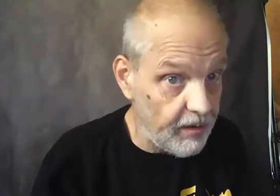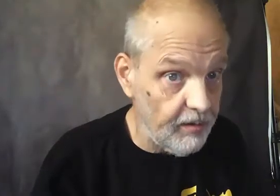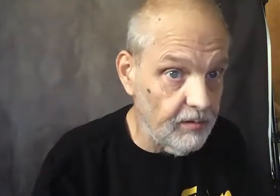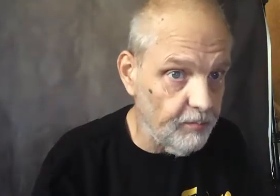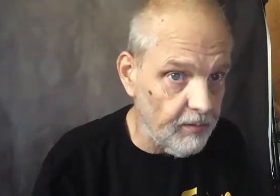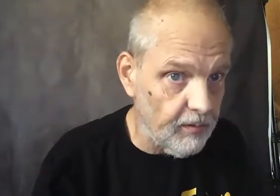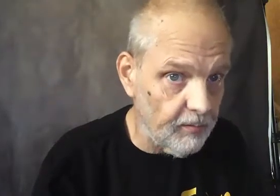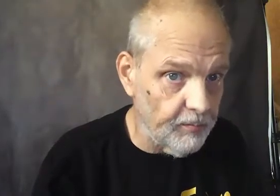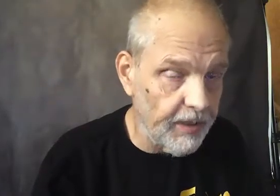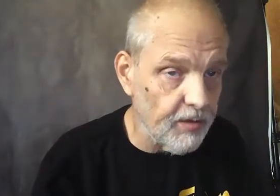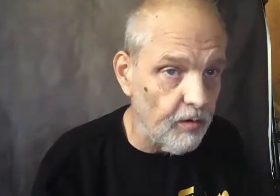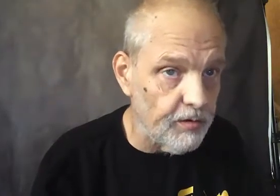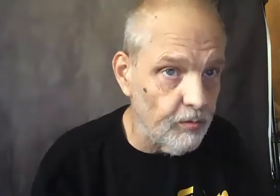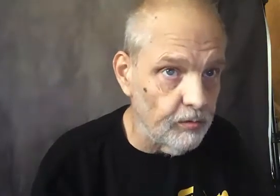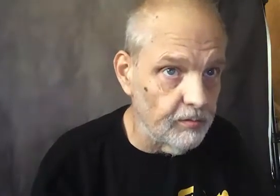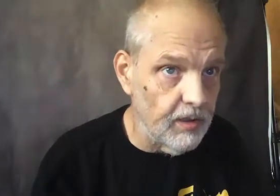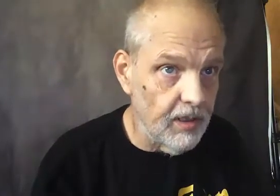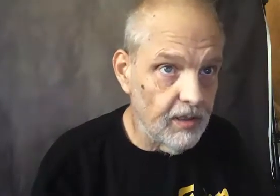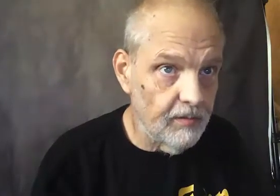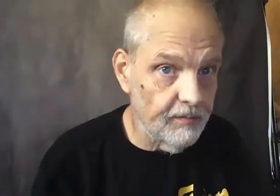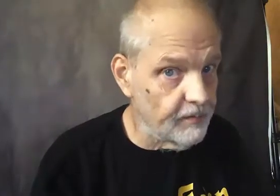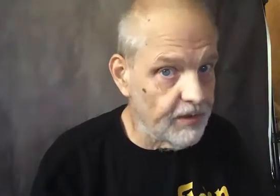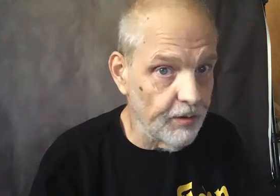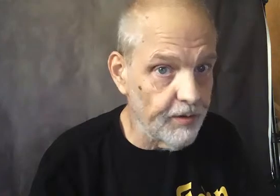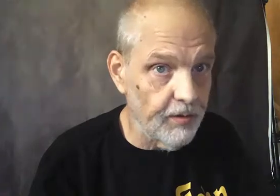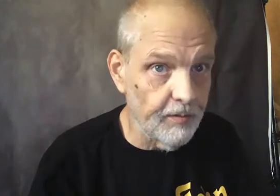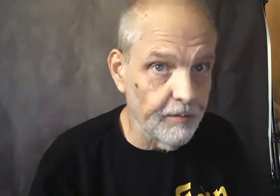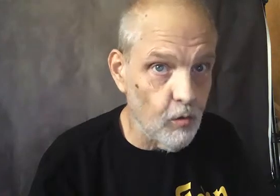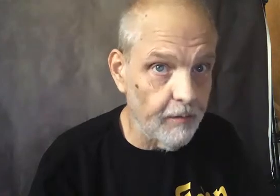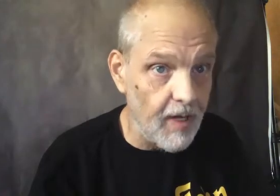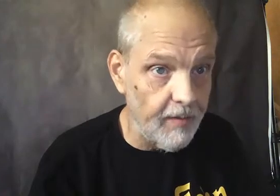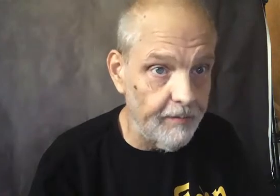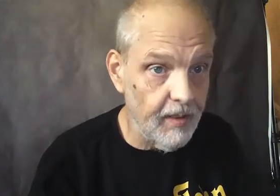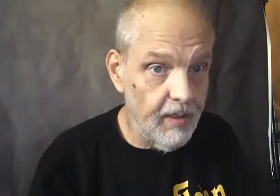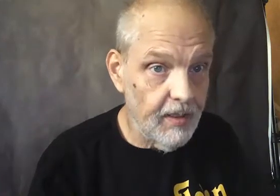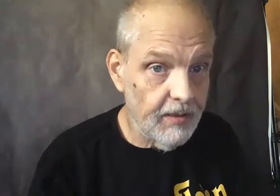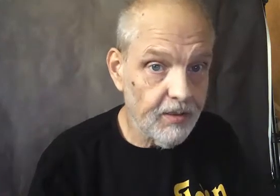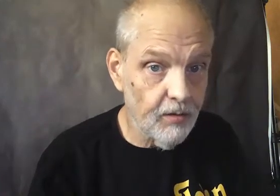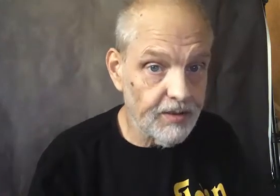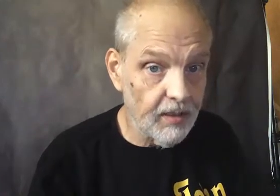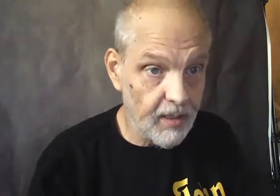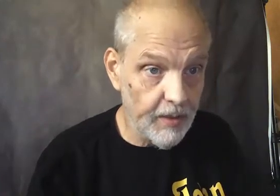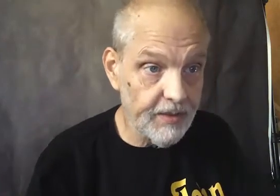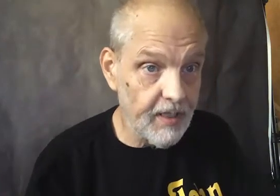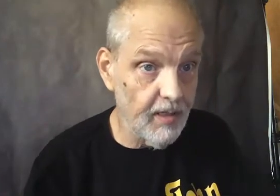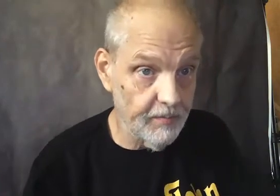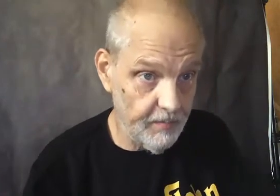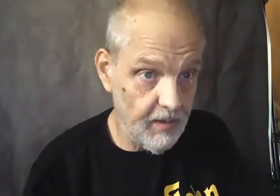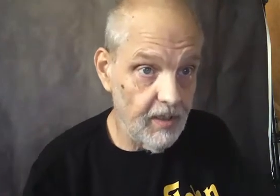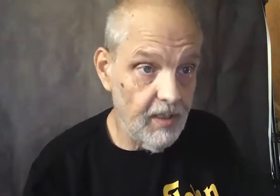it, kids don't go to school till they're 4 or 5, so that's a lot of wasted time